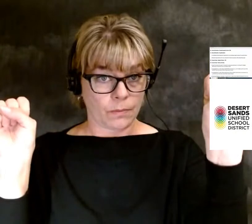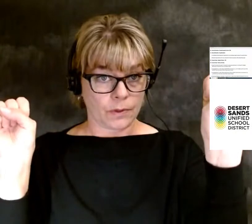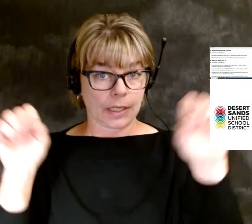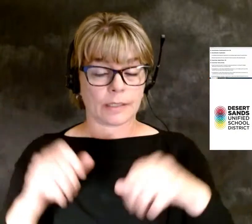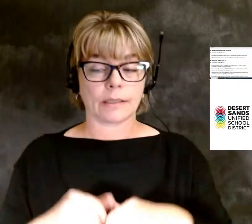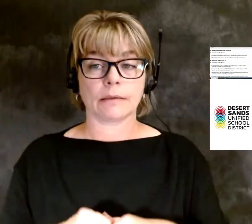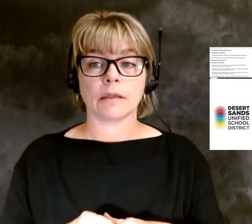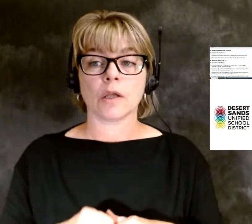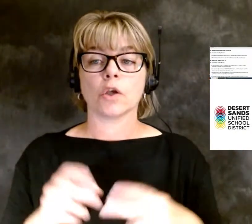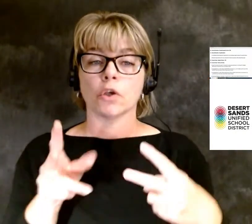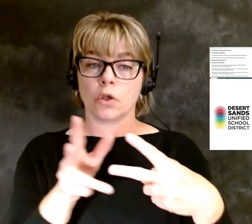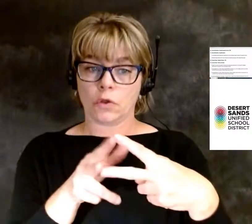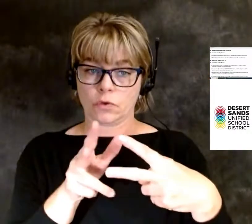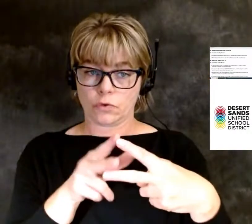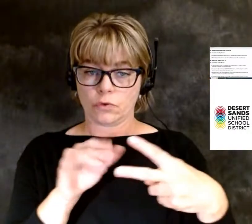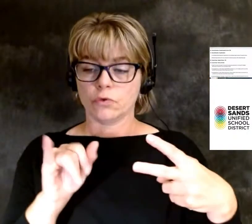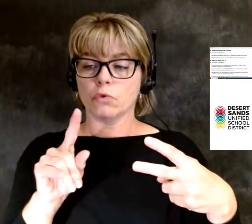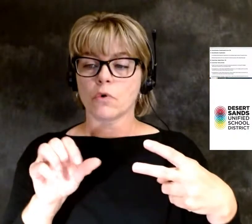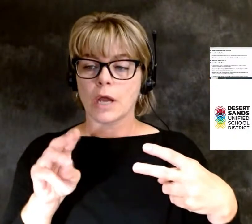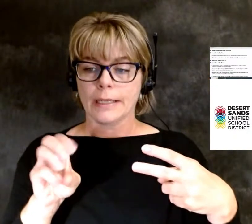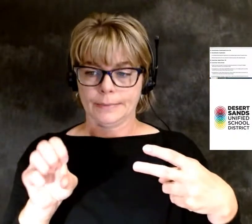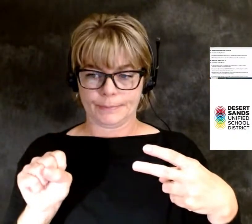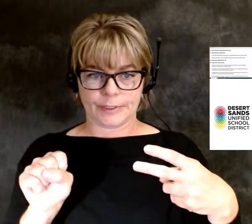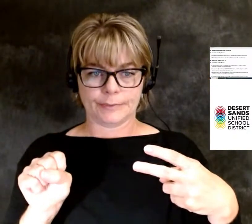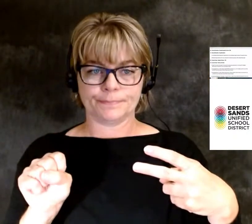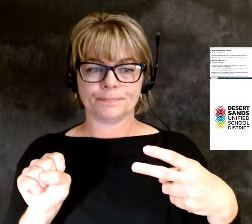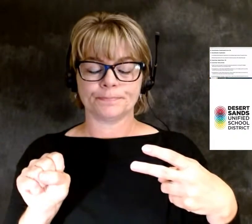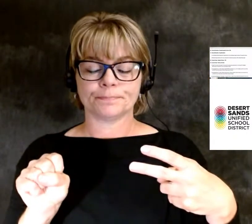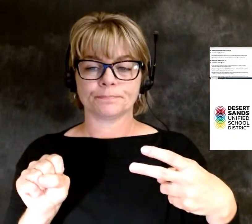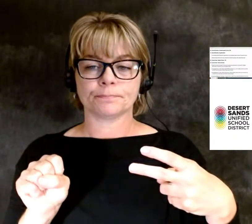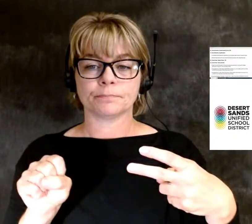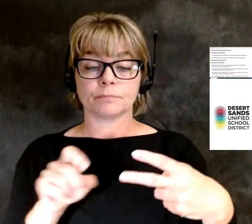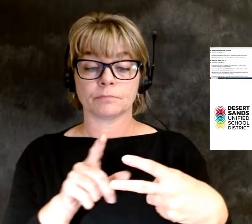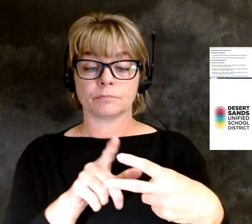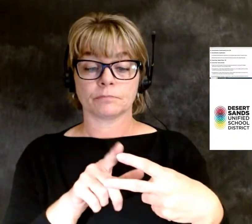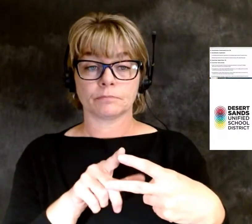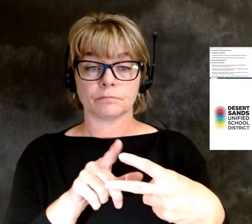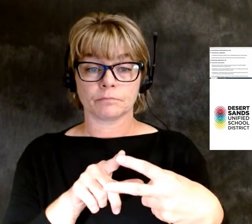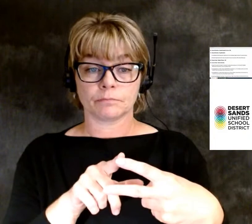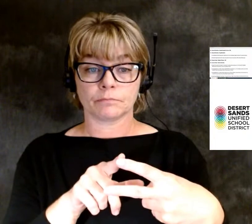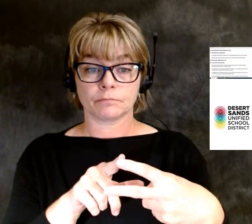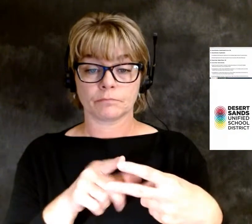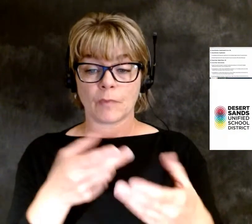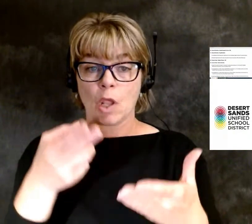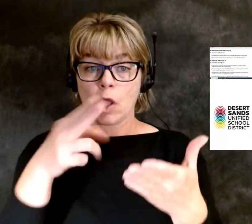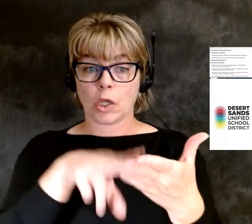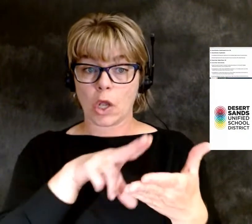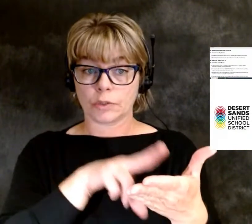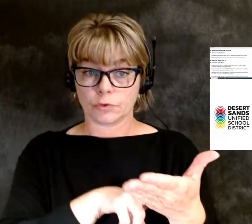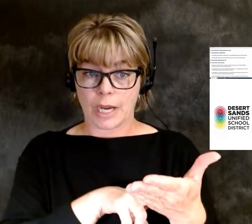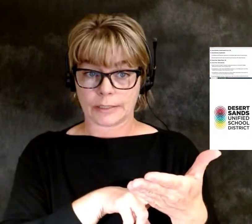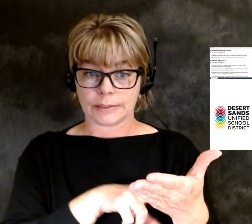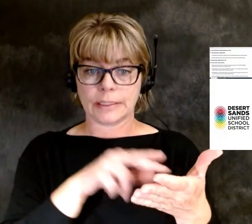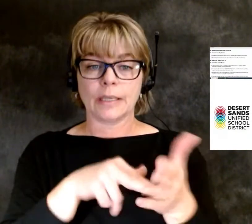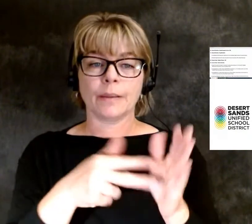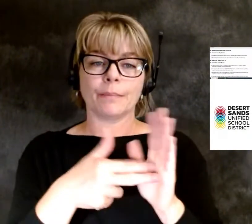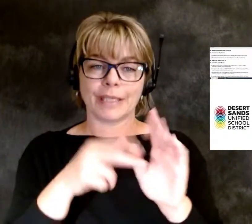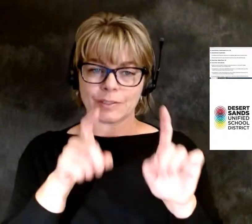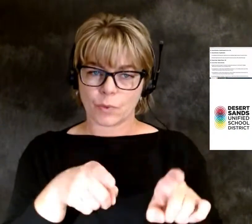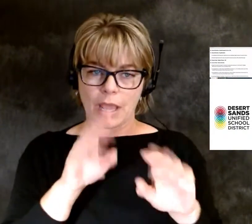There are 2 items in General Functions Superintendent. As one is a contract, it must be taken